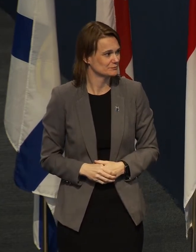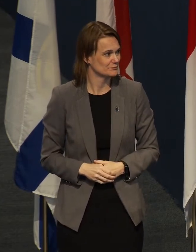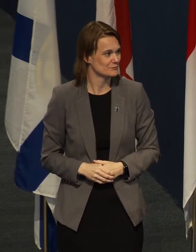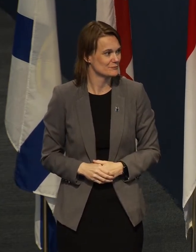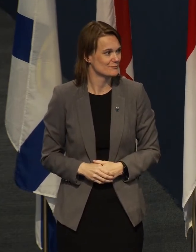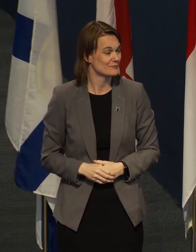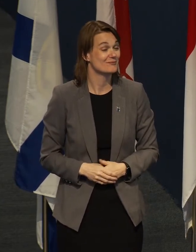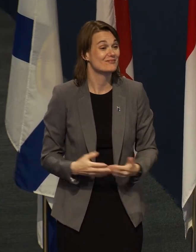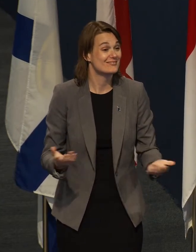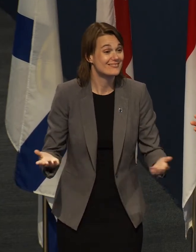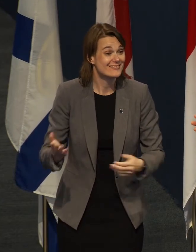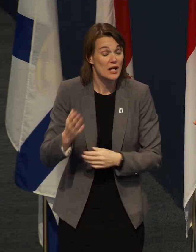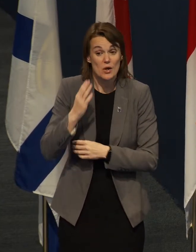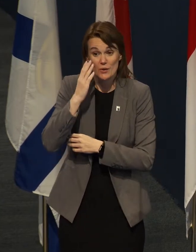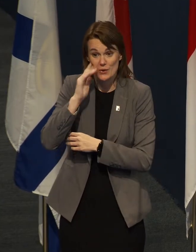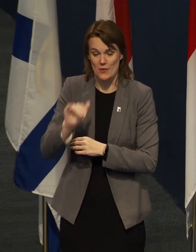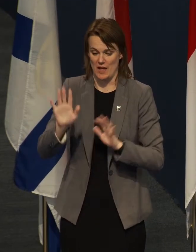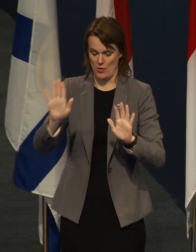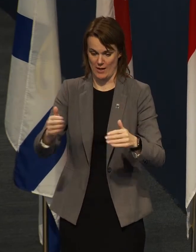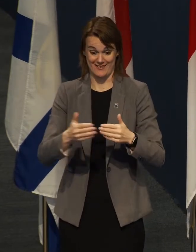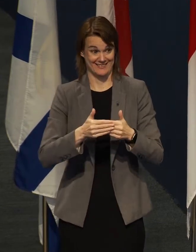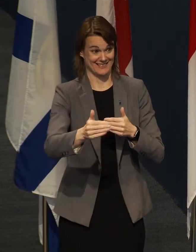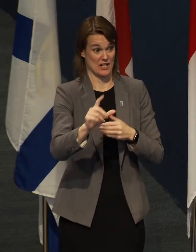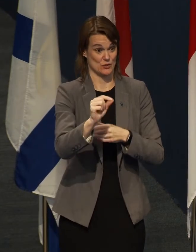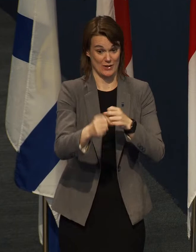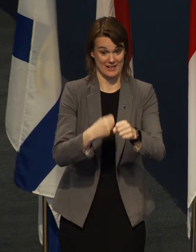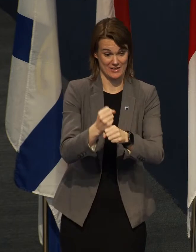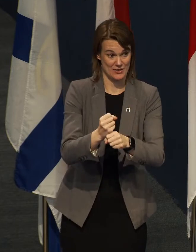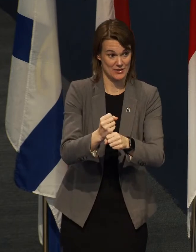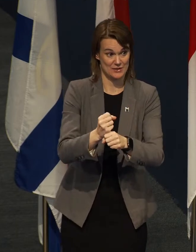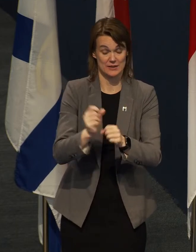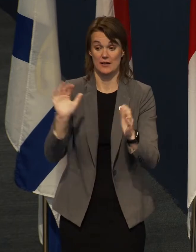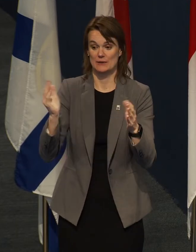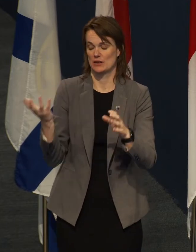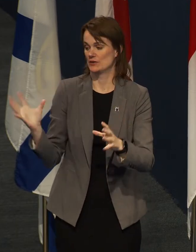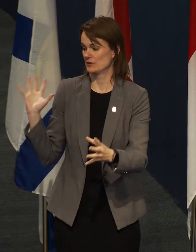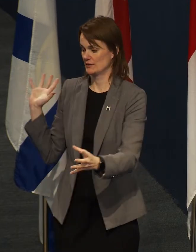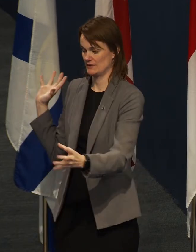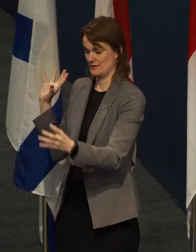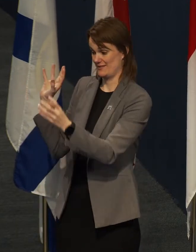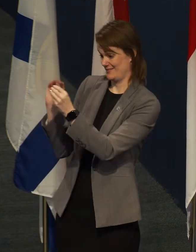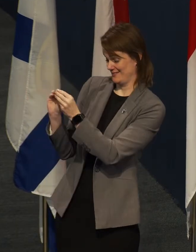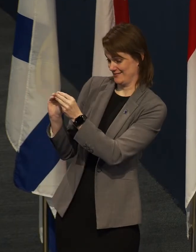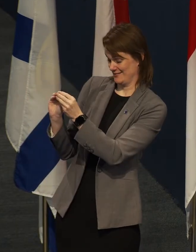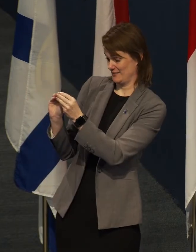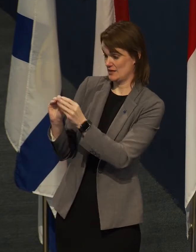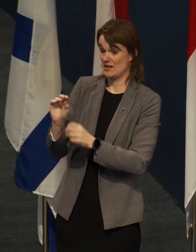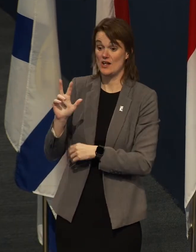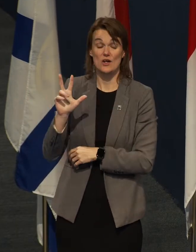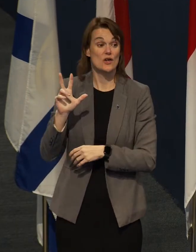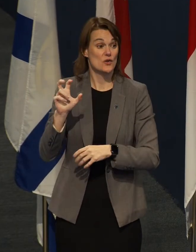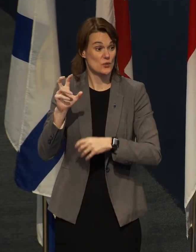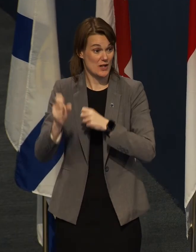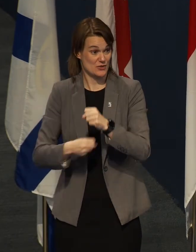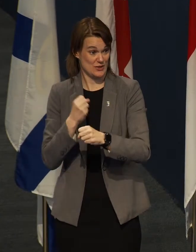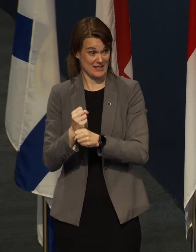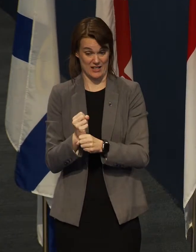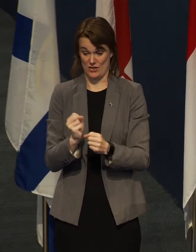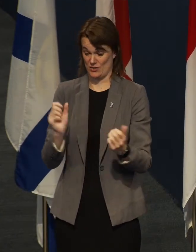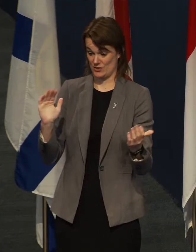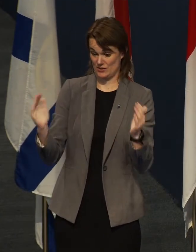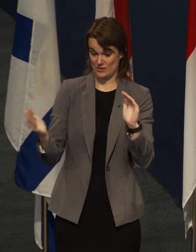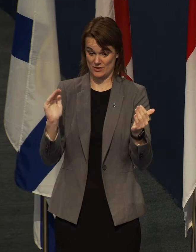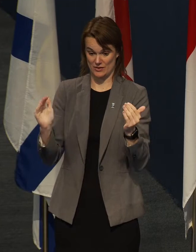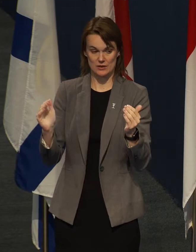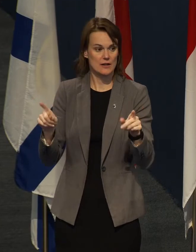been said that in the next 20 years, we're going to experience more technological change and transformation than we have seen in the